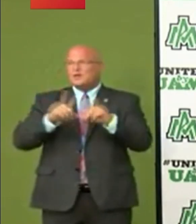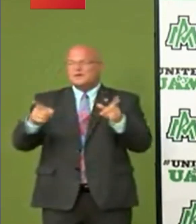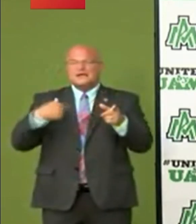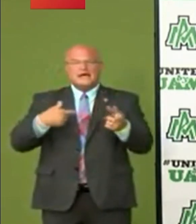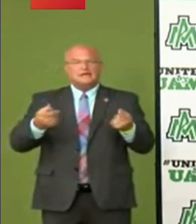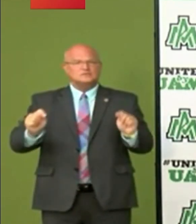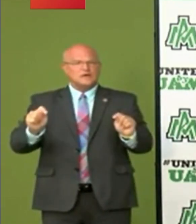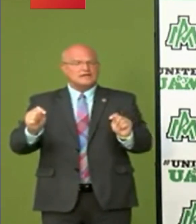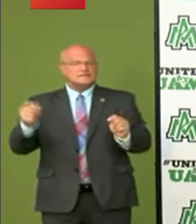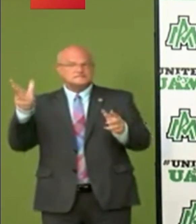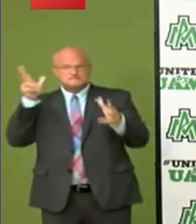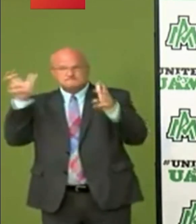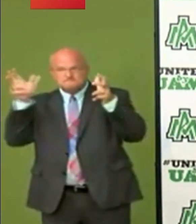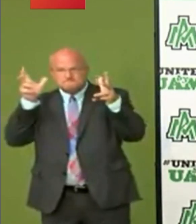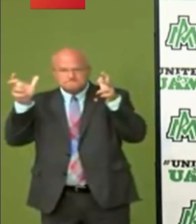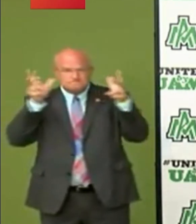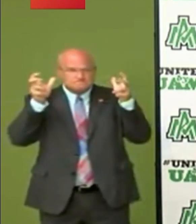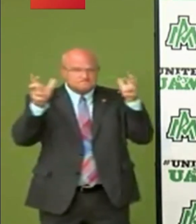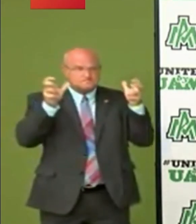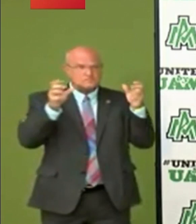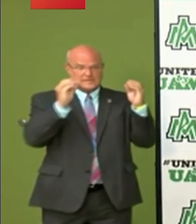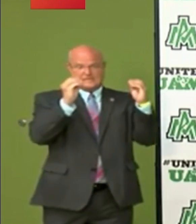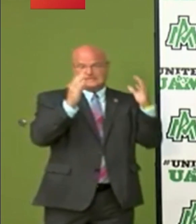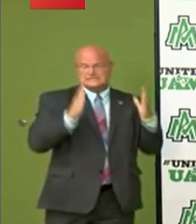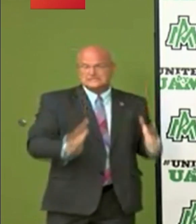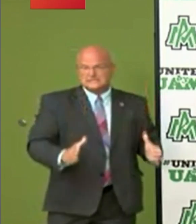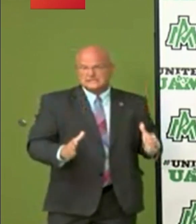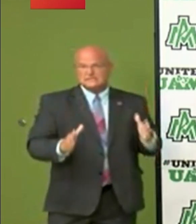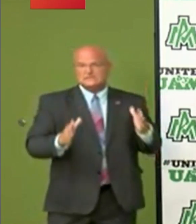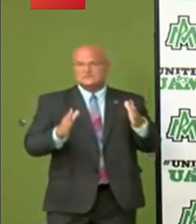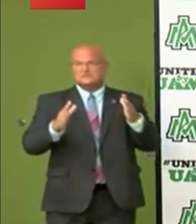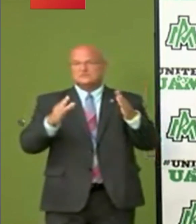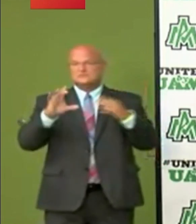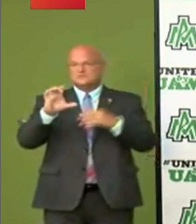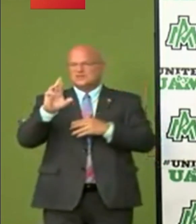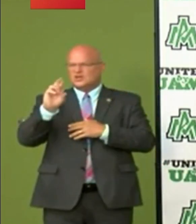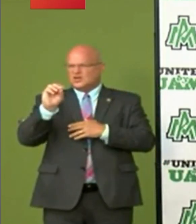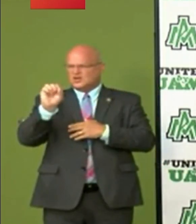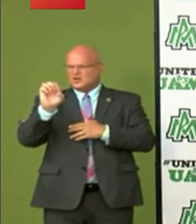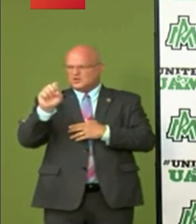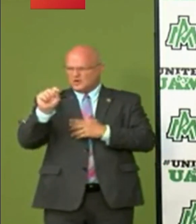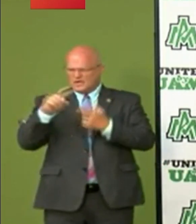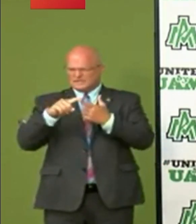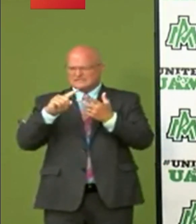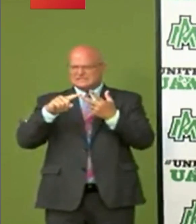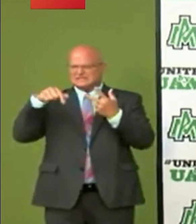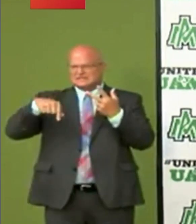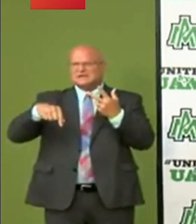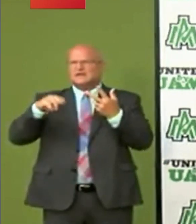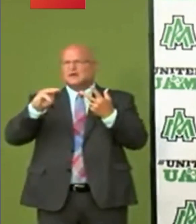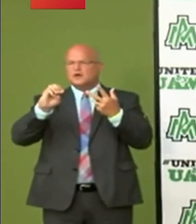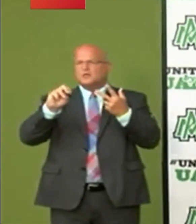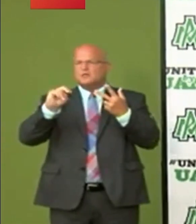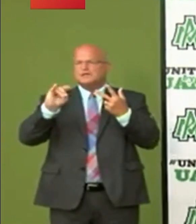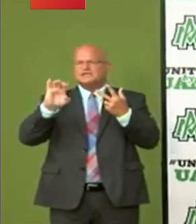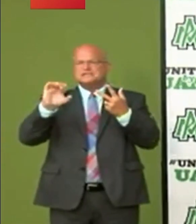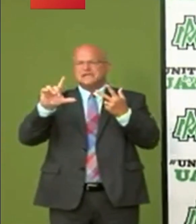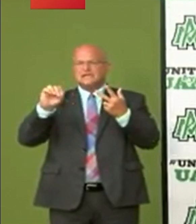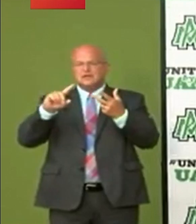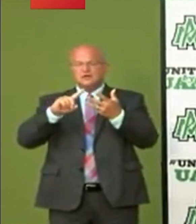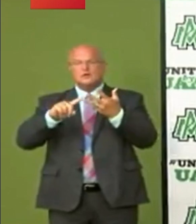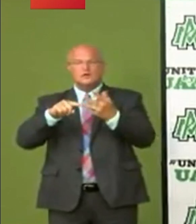hear from educators and from CrossFit to here in Monticello, but also our